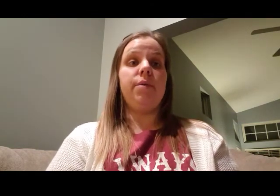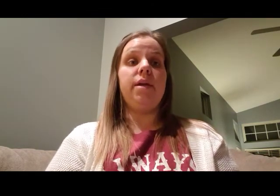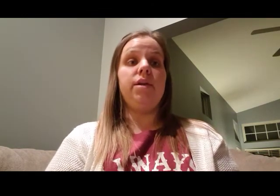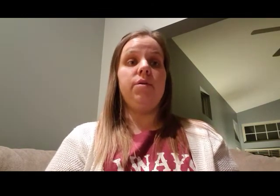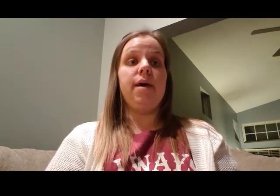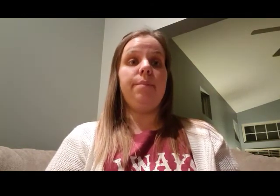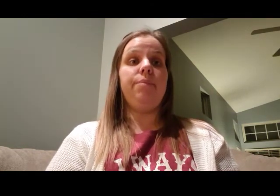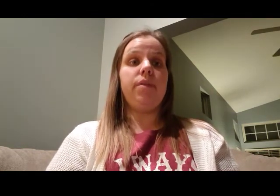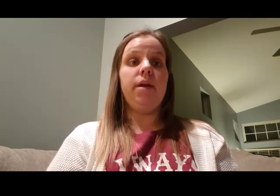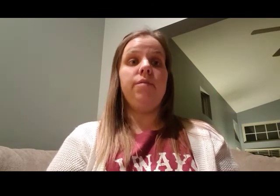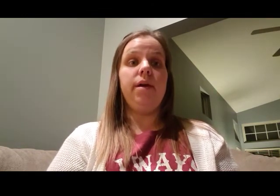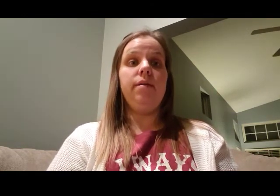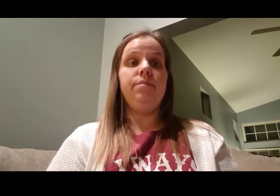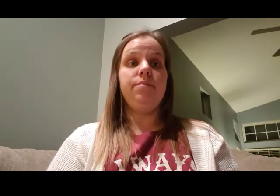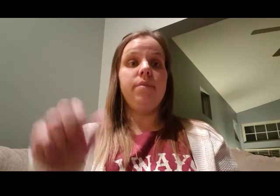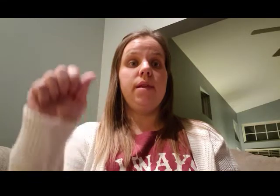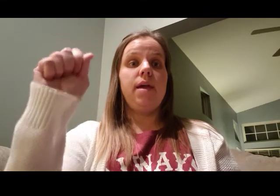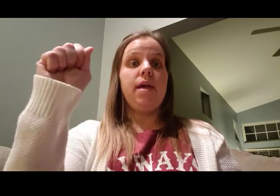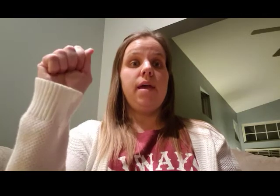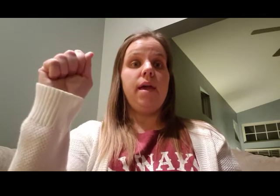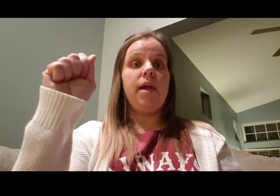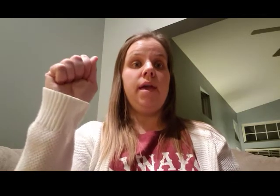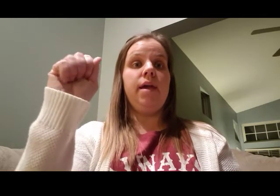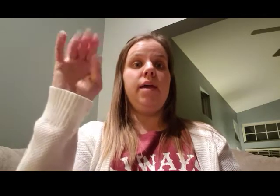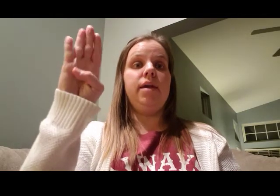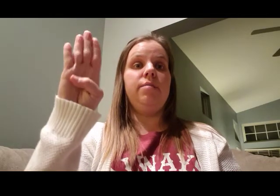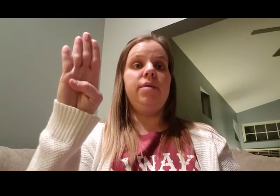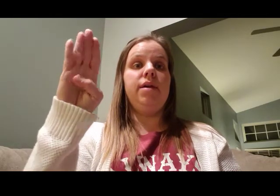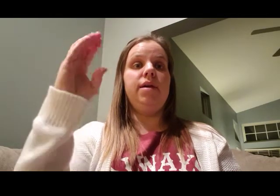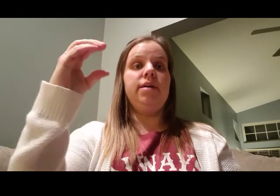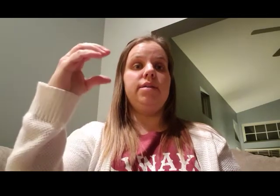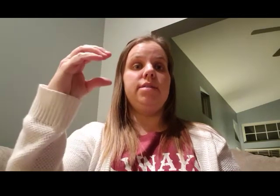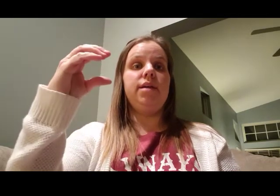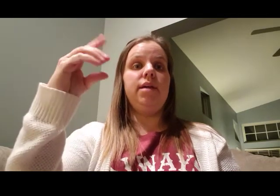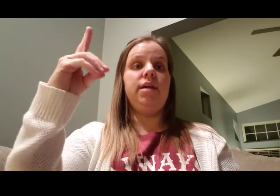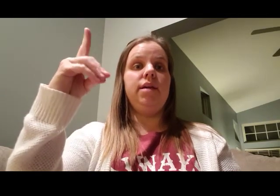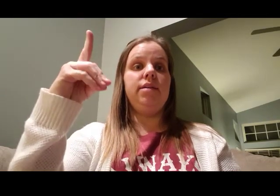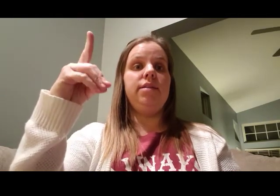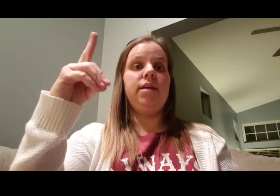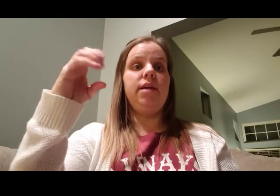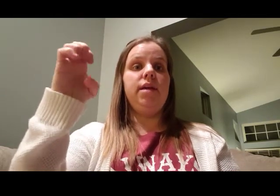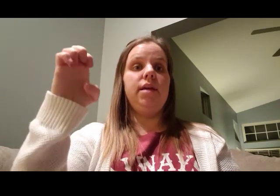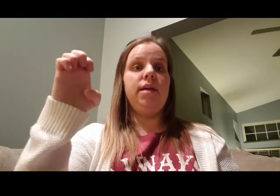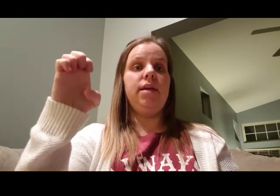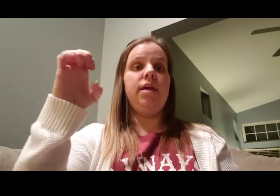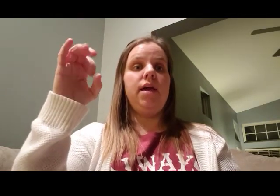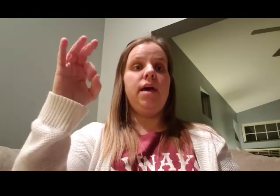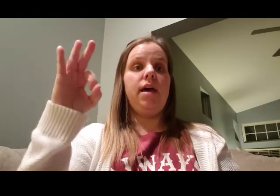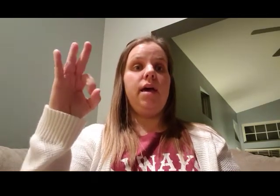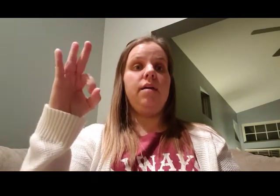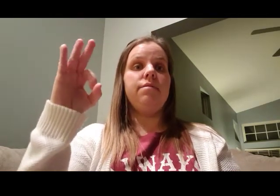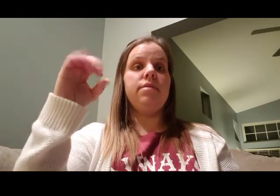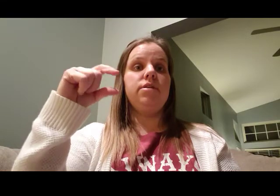we can do that. Are you ready? A, B, C, D, E, F,